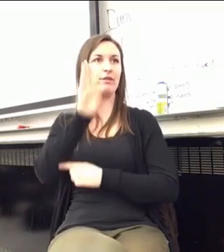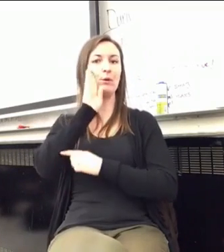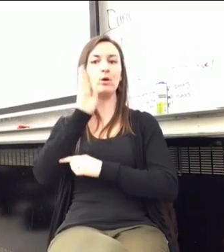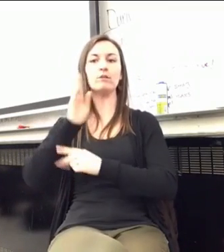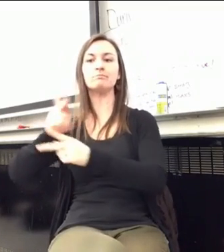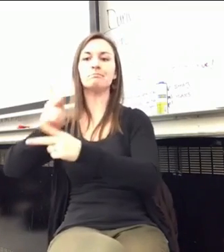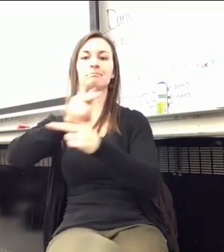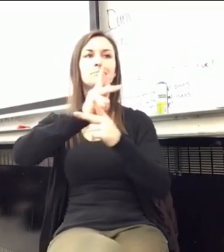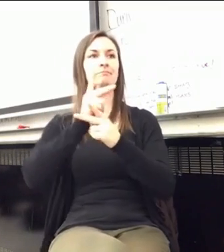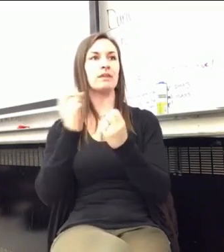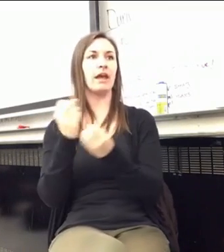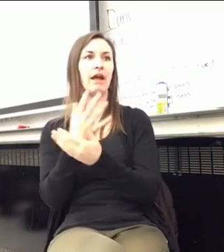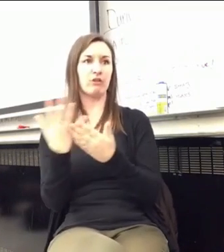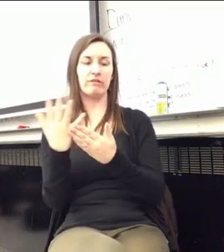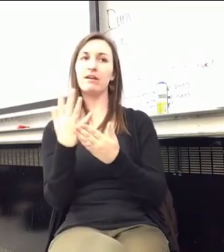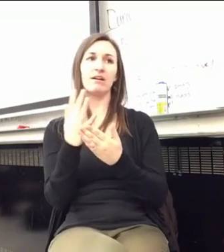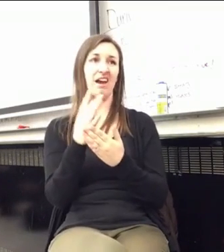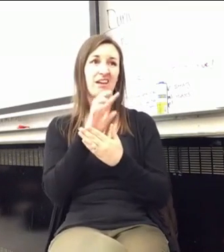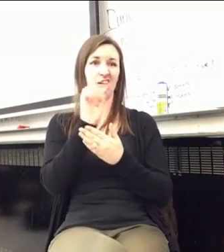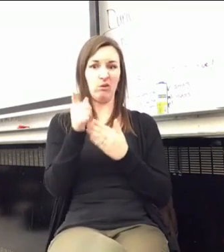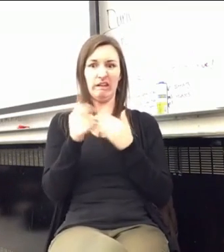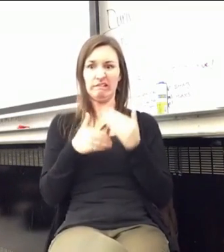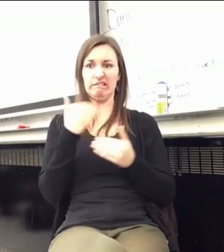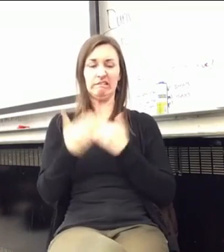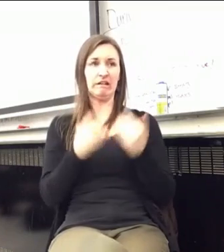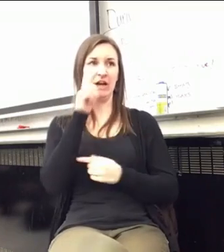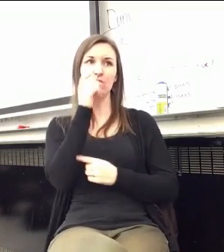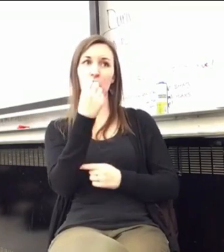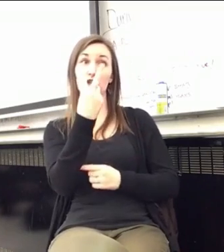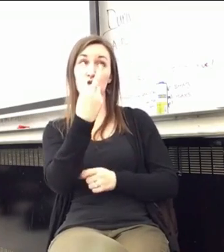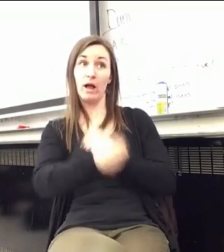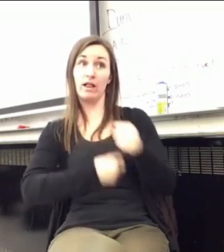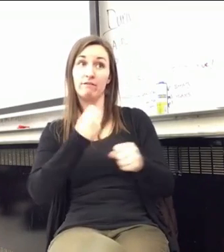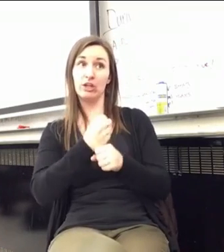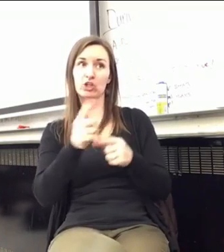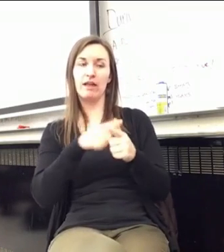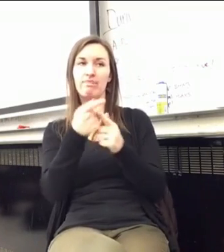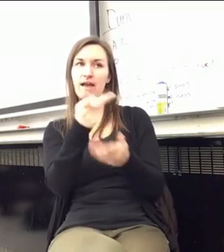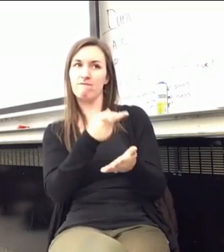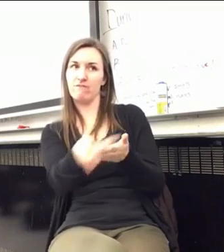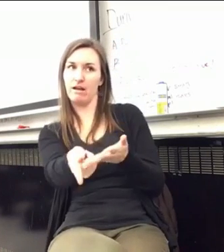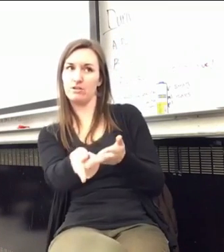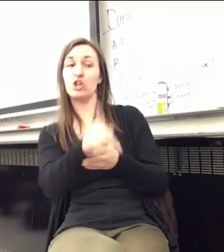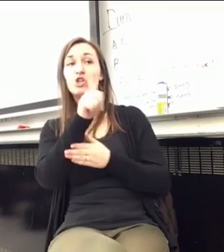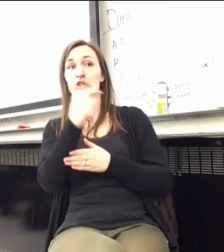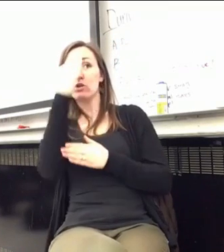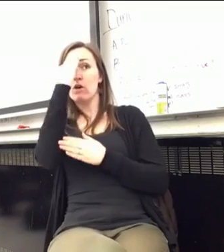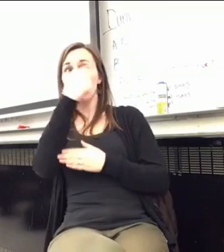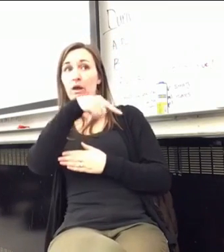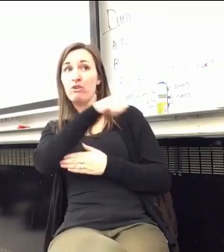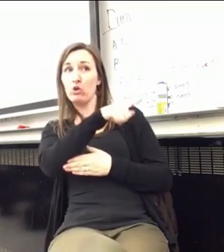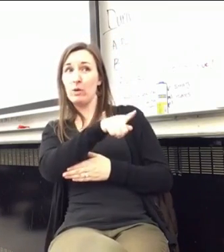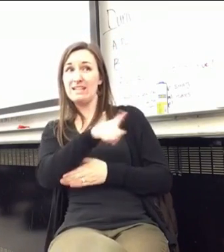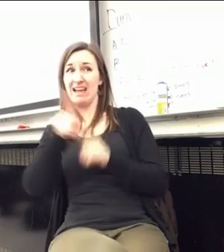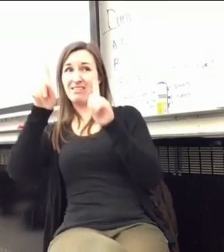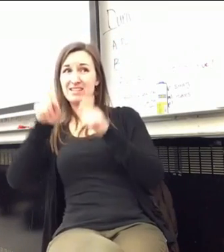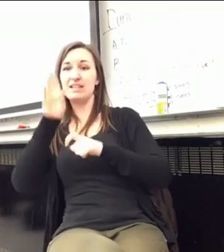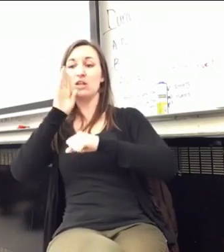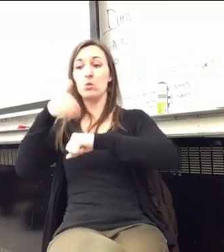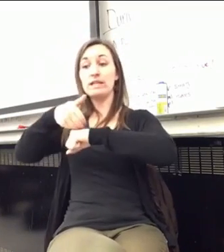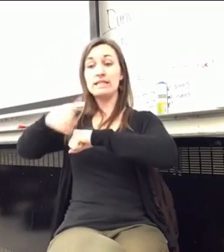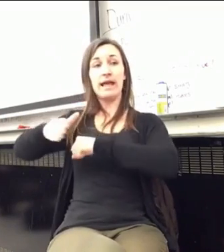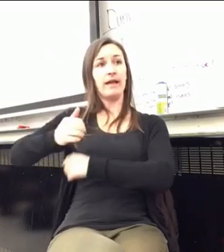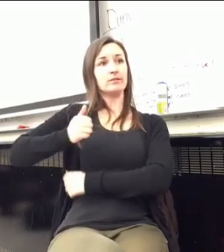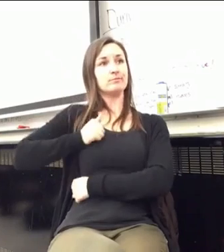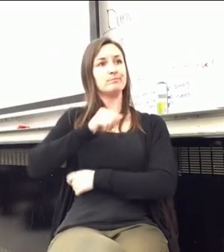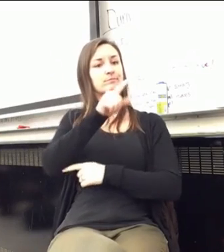to why this fails in a little bit, but you do need to know for this test that's upcoming in this quiz that they're going to send troops to the South in order